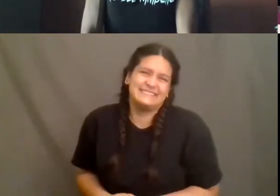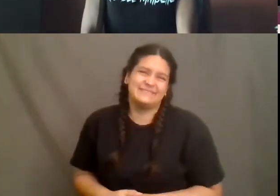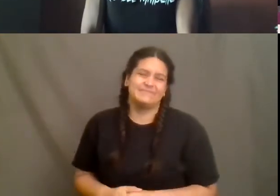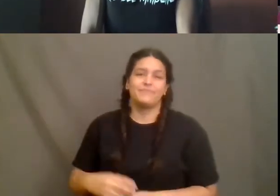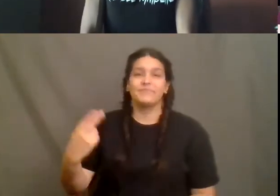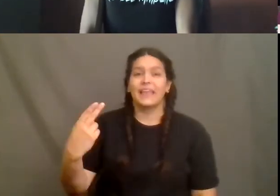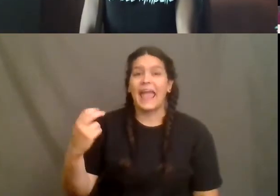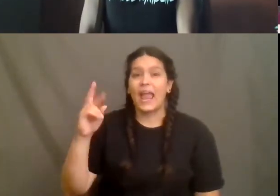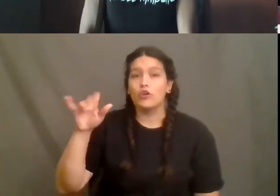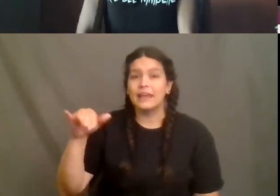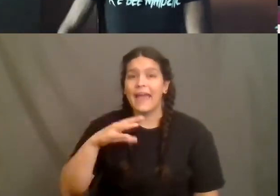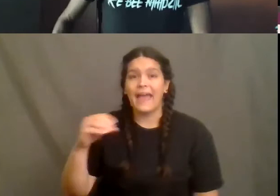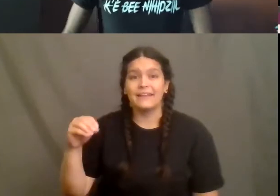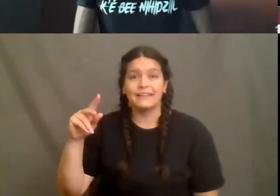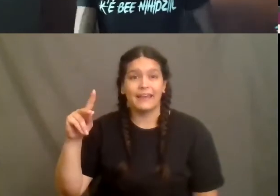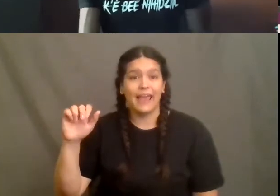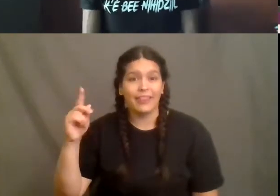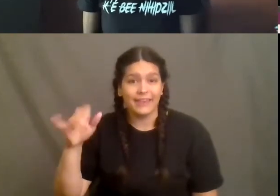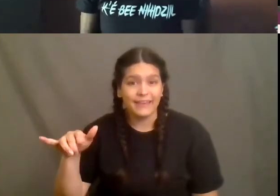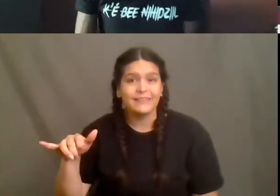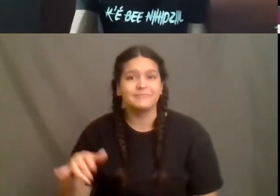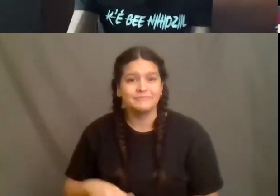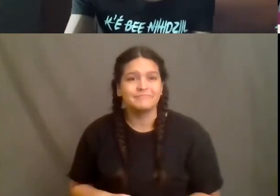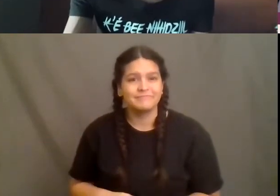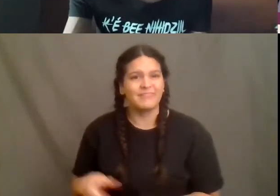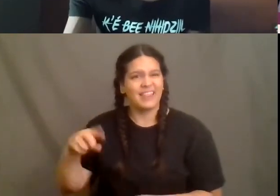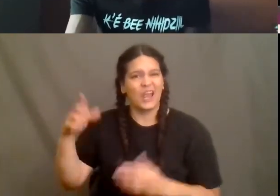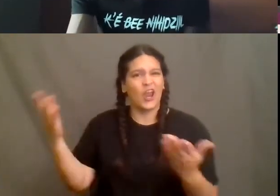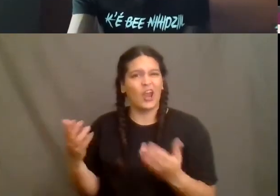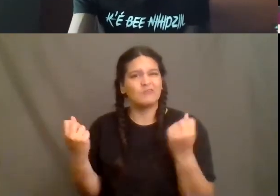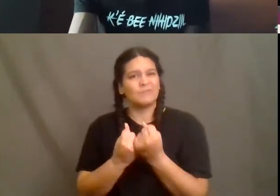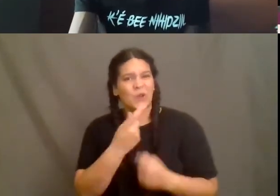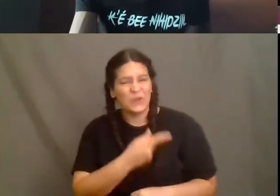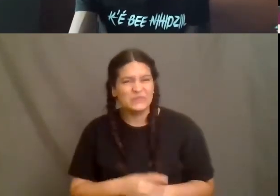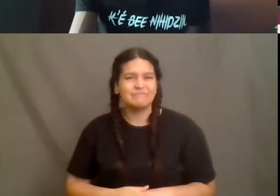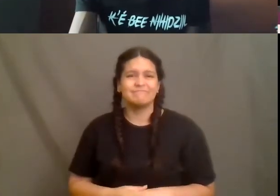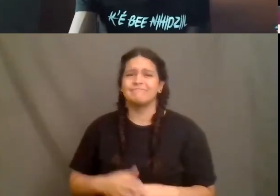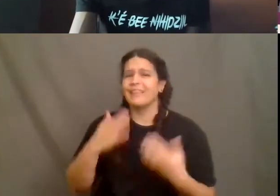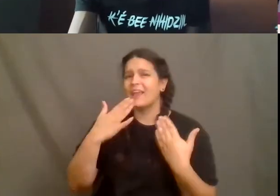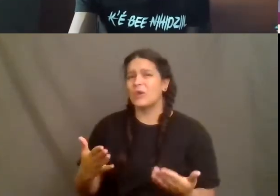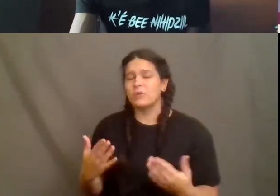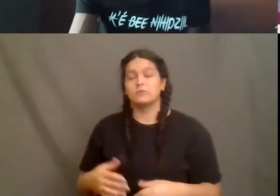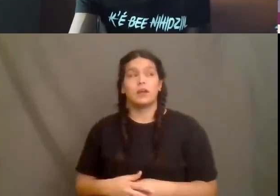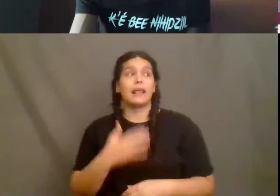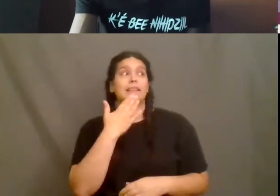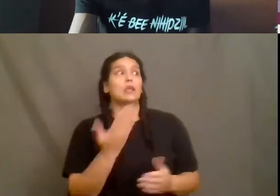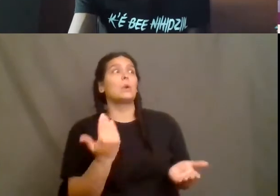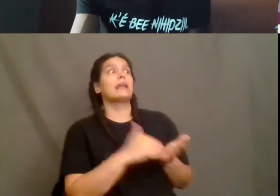Kathy on the list, so they're here for you. Yeah. Well, so thank you again, Radmilla. Sorry.